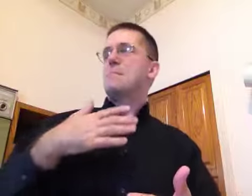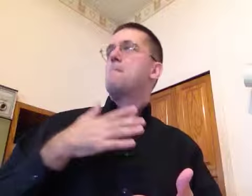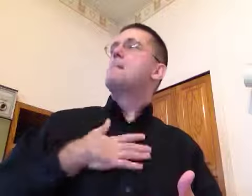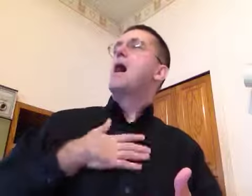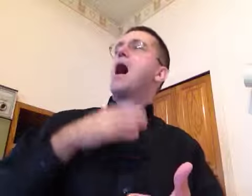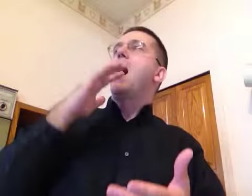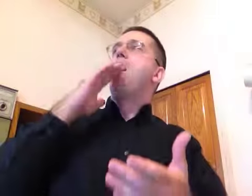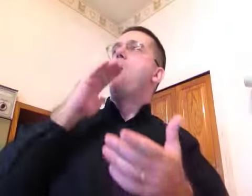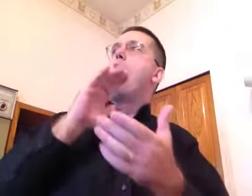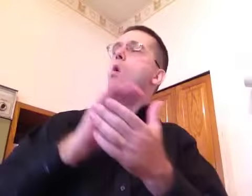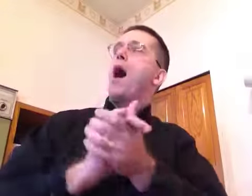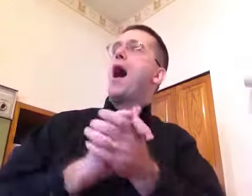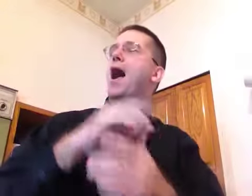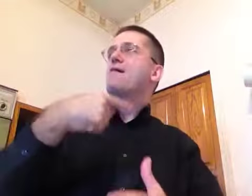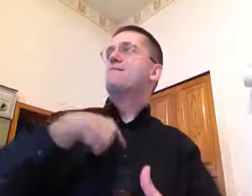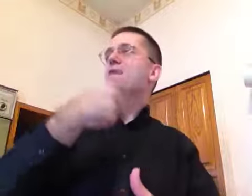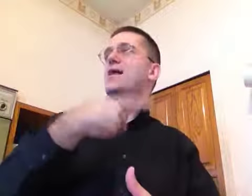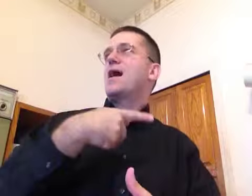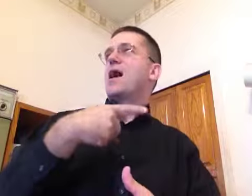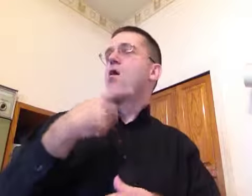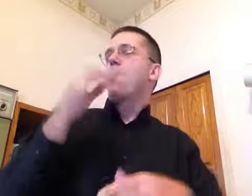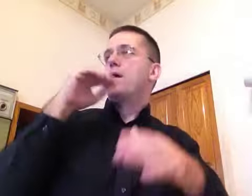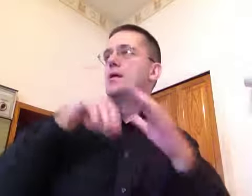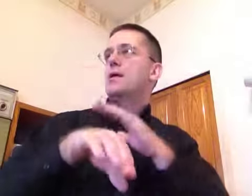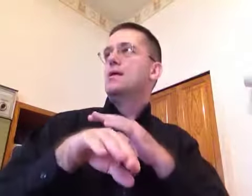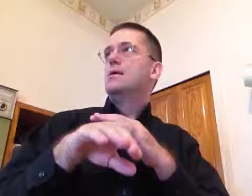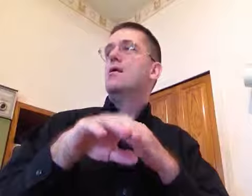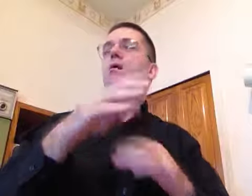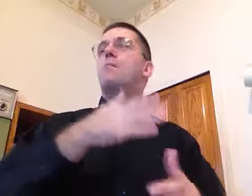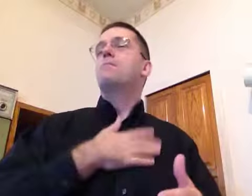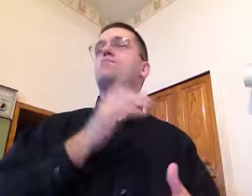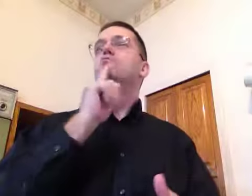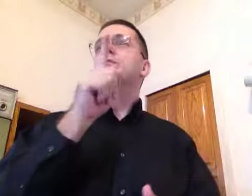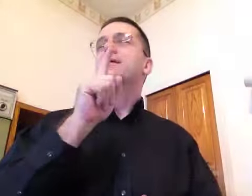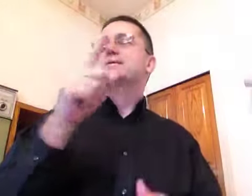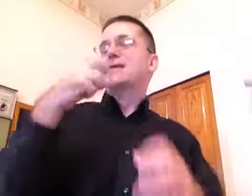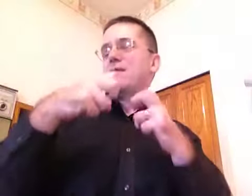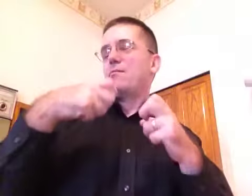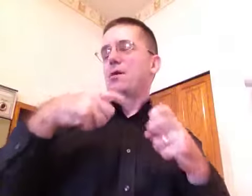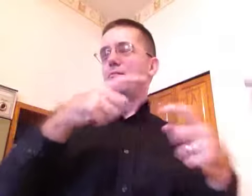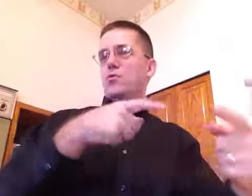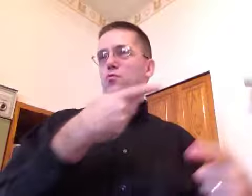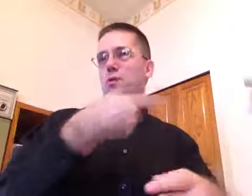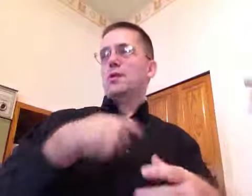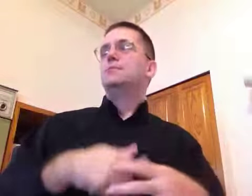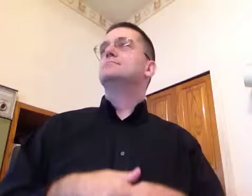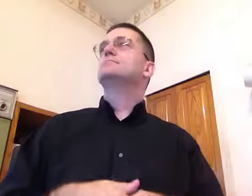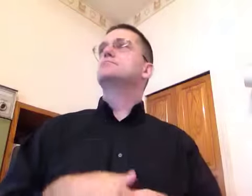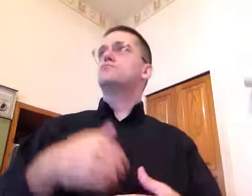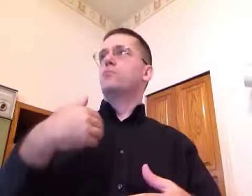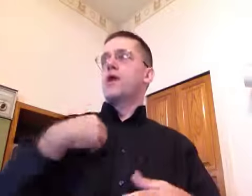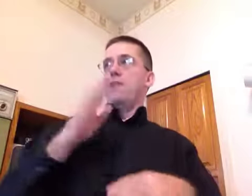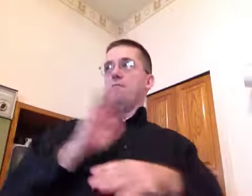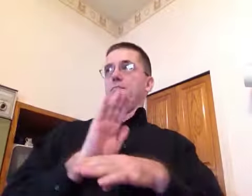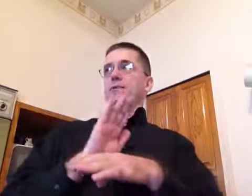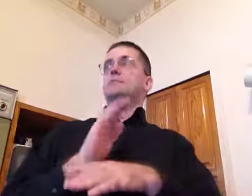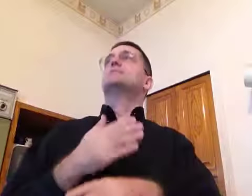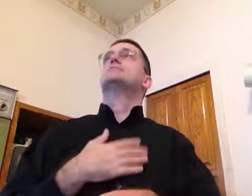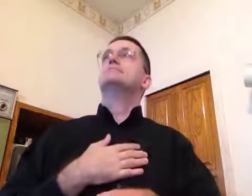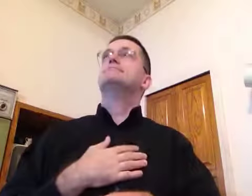business about 2 years ago. Business is booming down here in Midland this year. I've been able to save up this